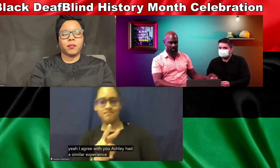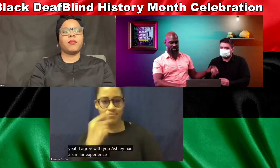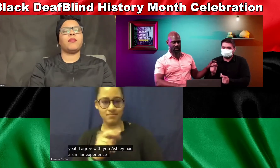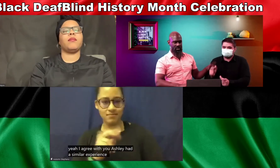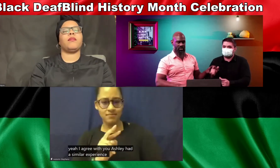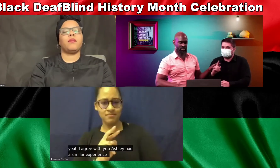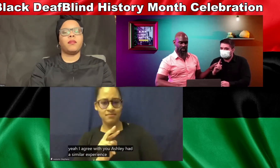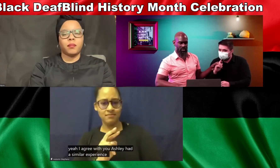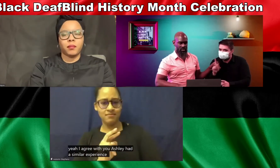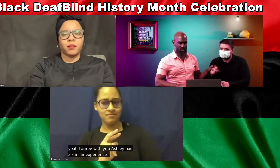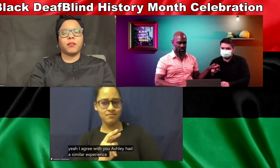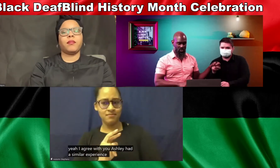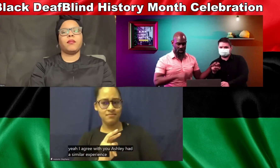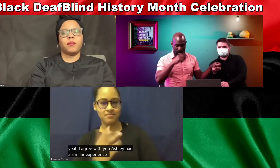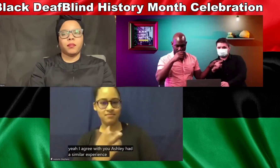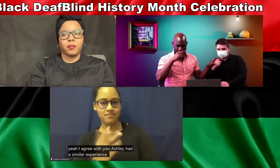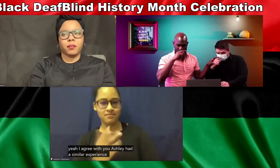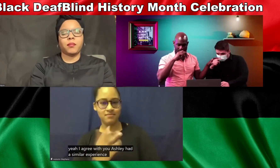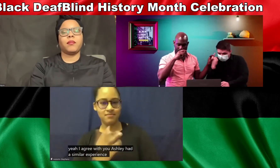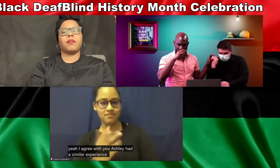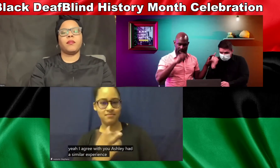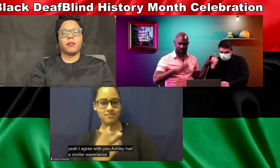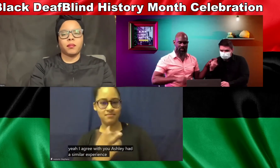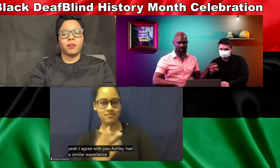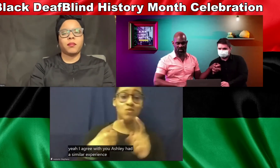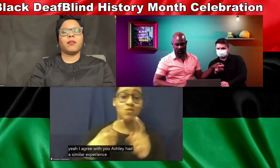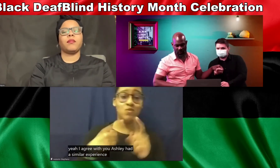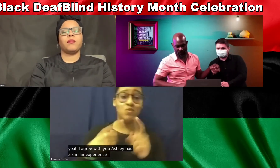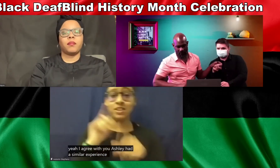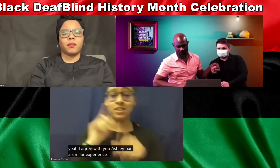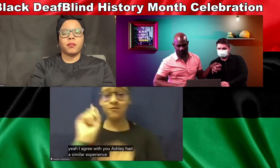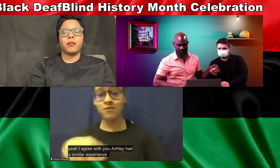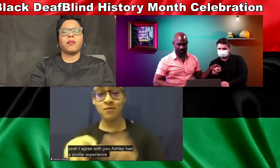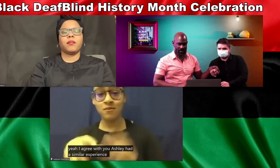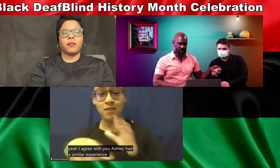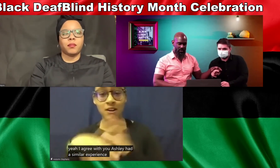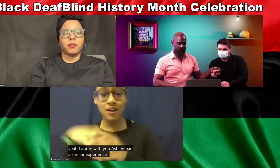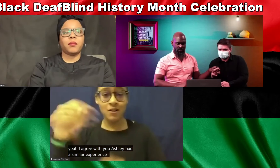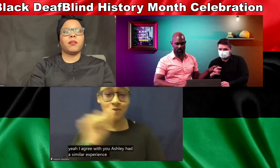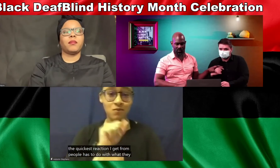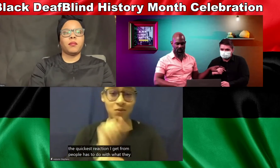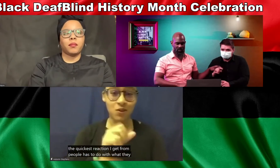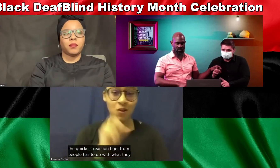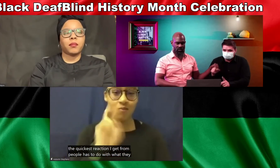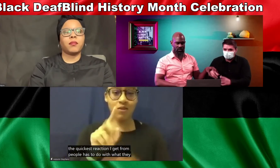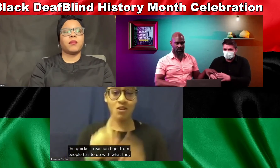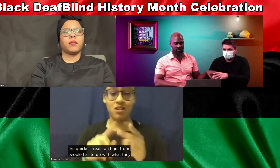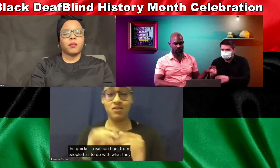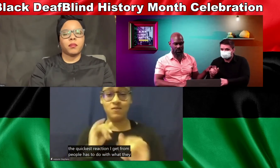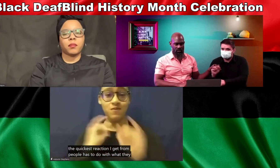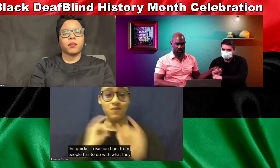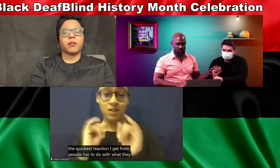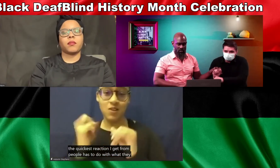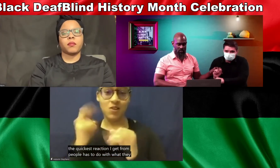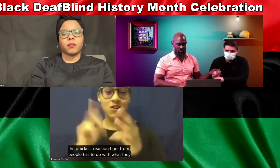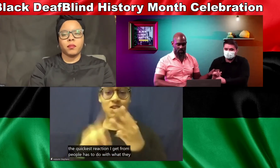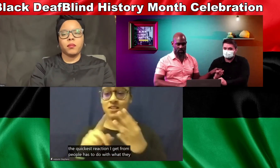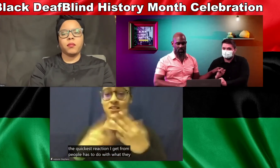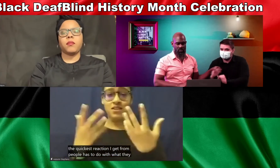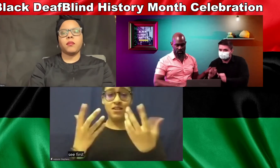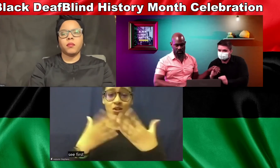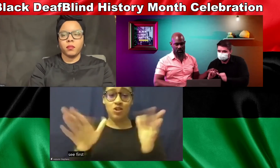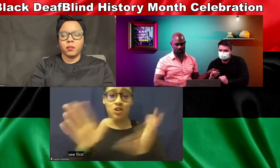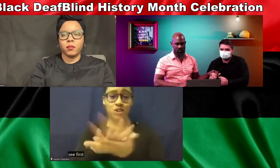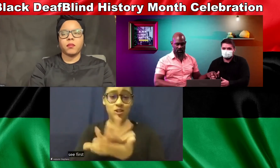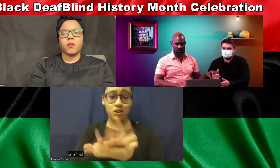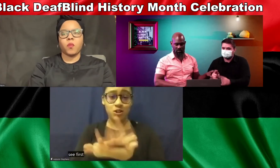The quickest reaction I get from people has to do with what they see first. You know, if I go